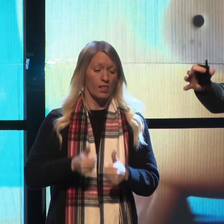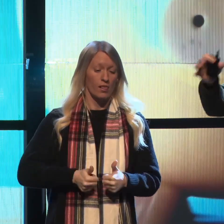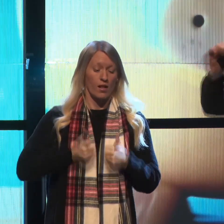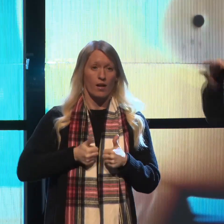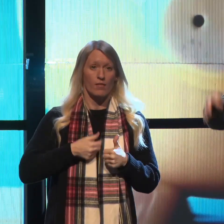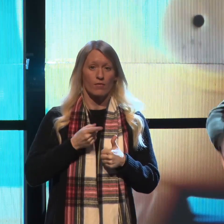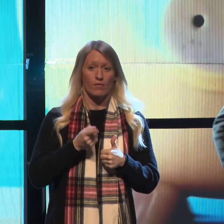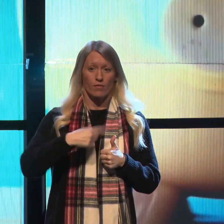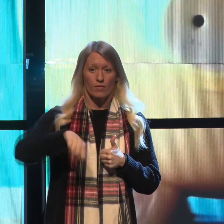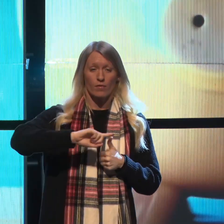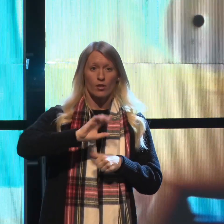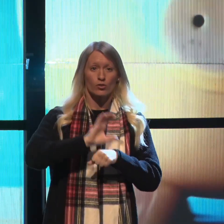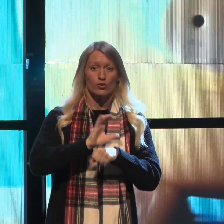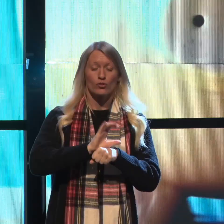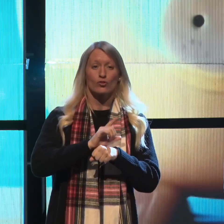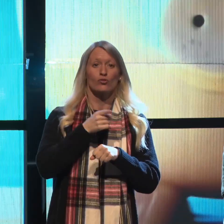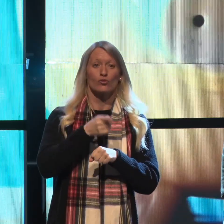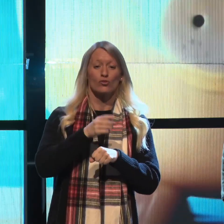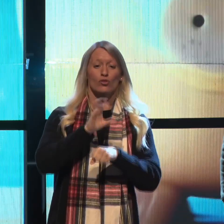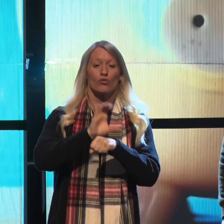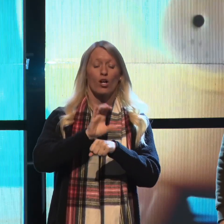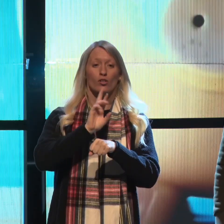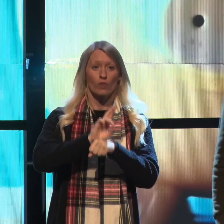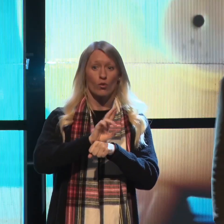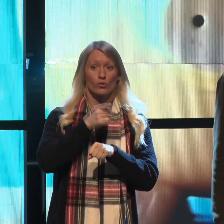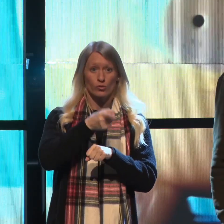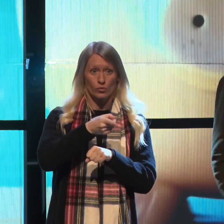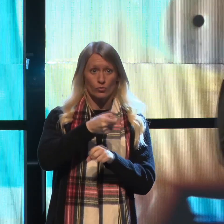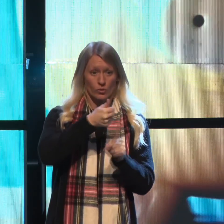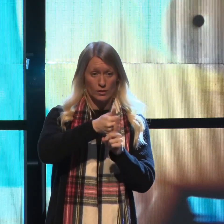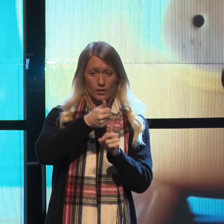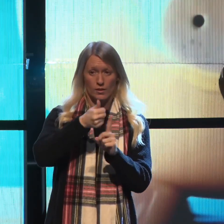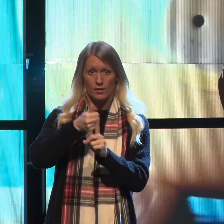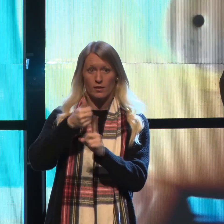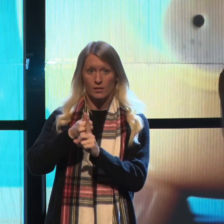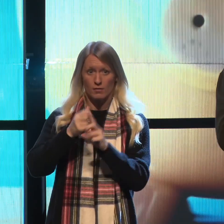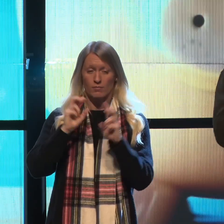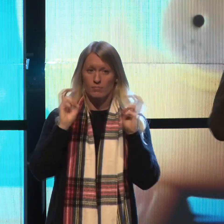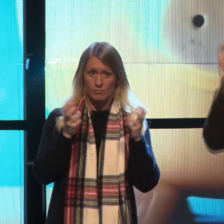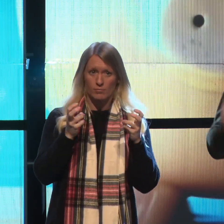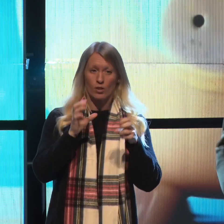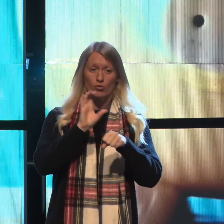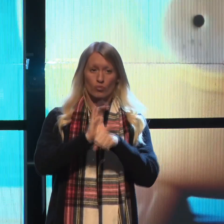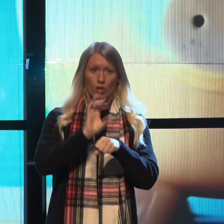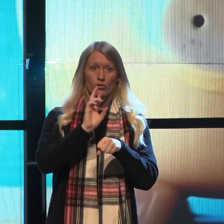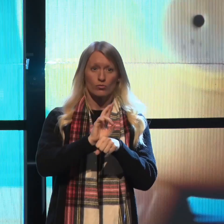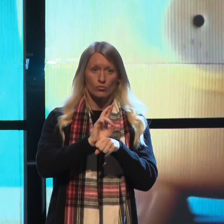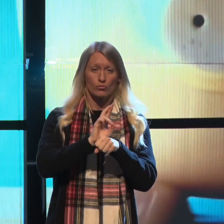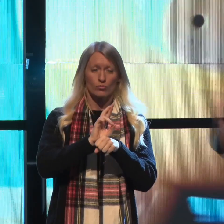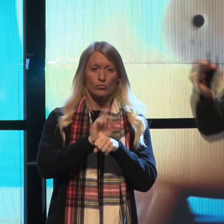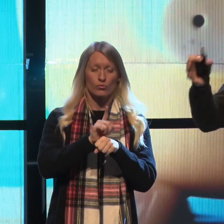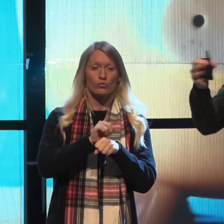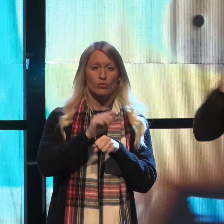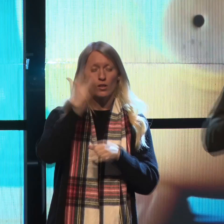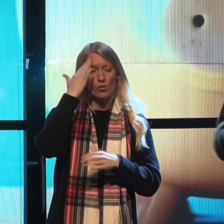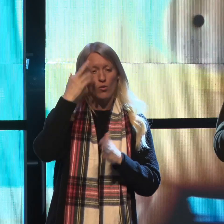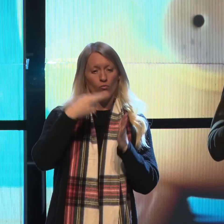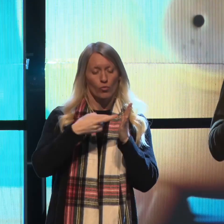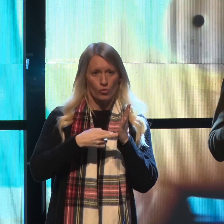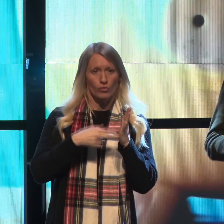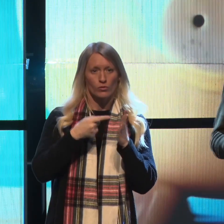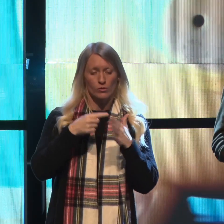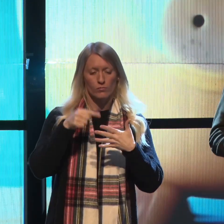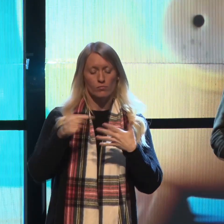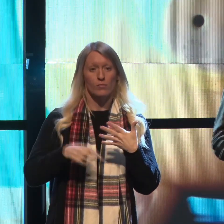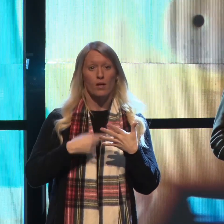You are Crossroads, by the way. Granted, we are a legal entity, and we've got all these rules we follow, but at the end of the day, you and I